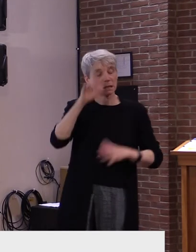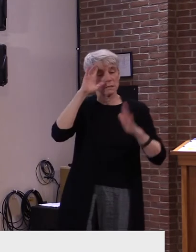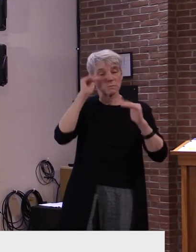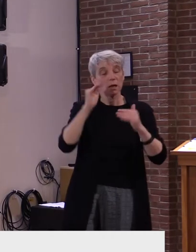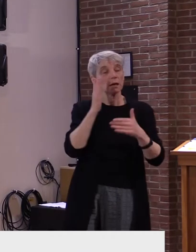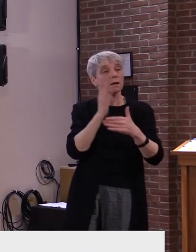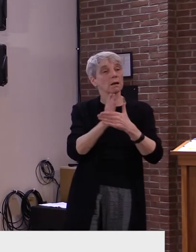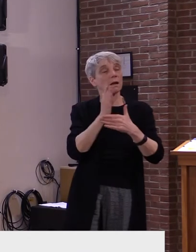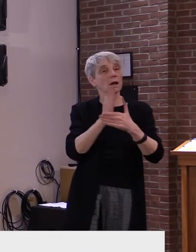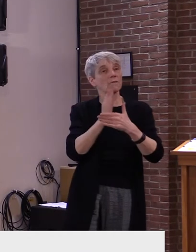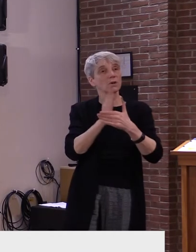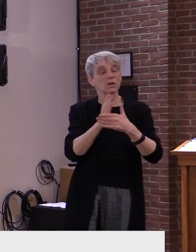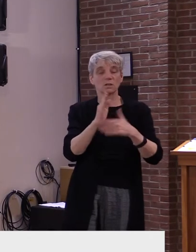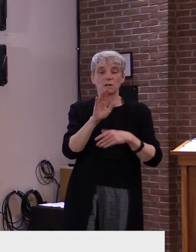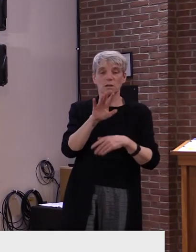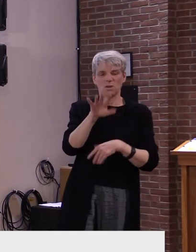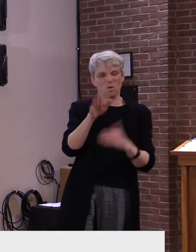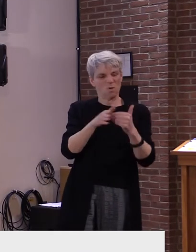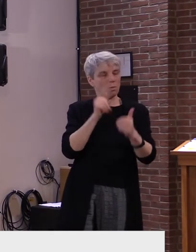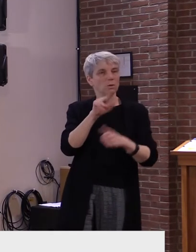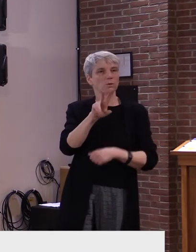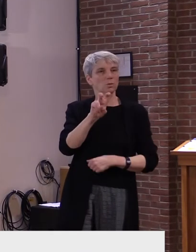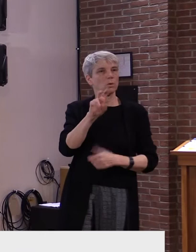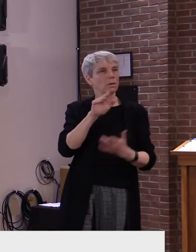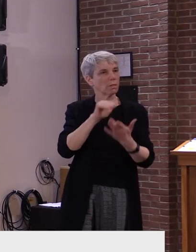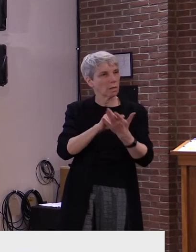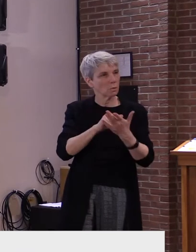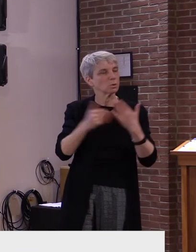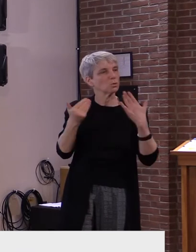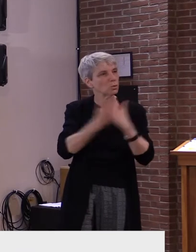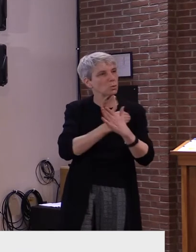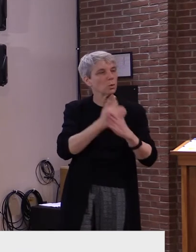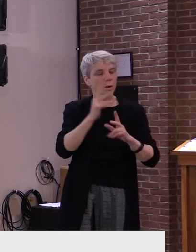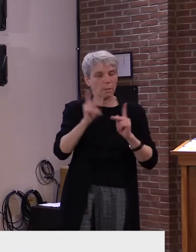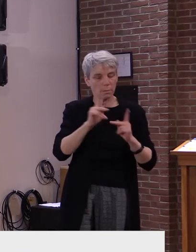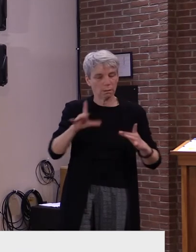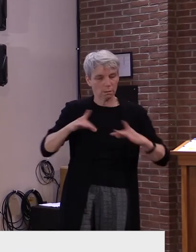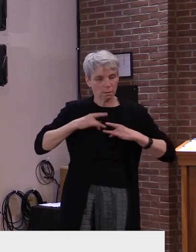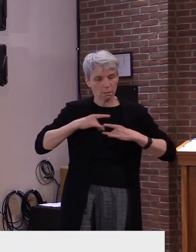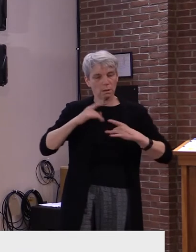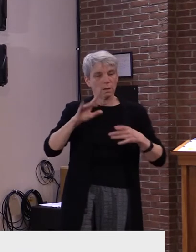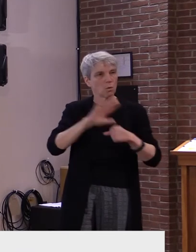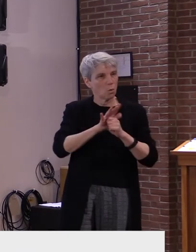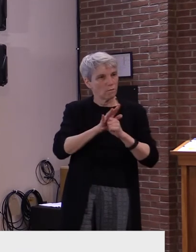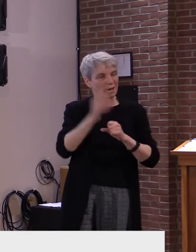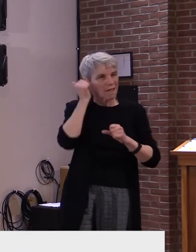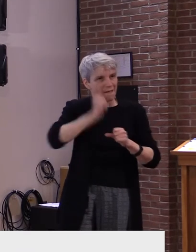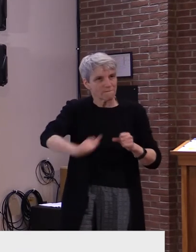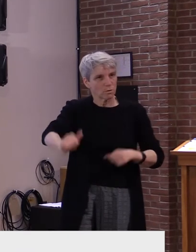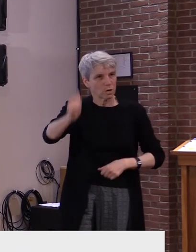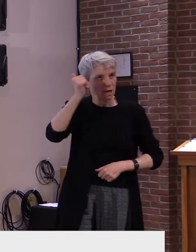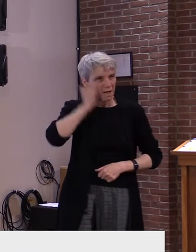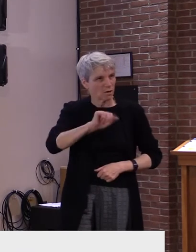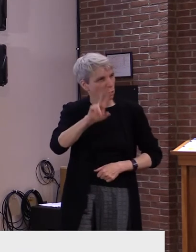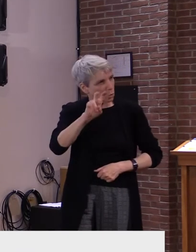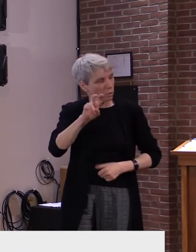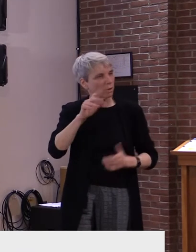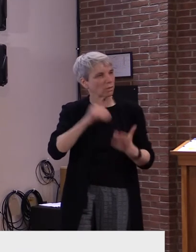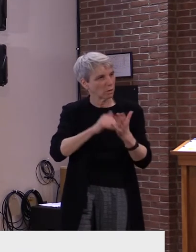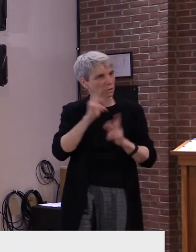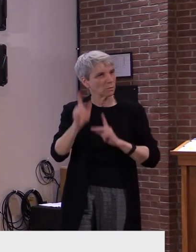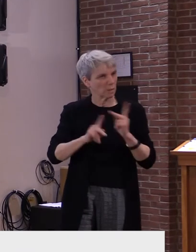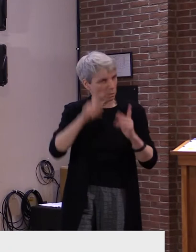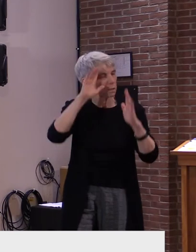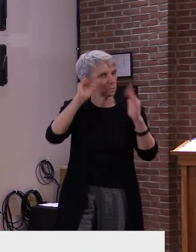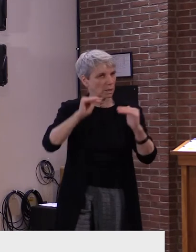under 200 000 cases so certainly the country is trending in a very dangerous direction looking at